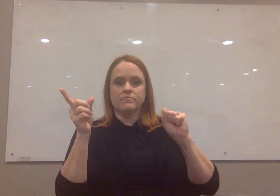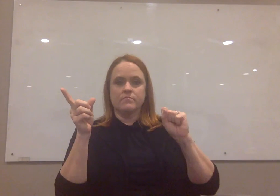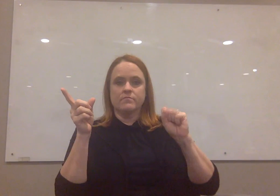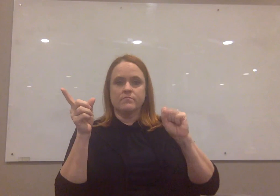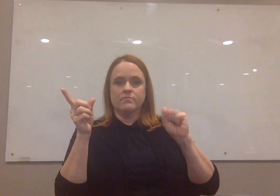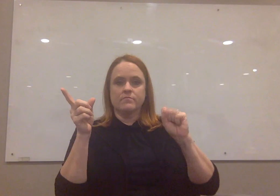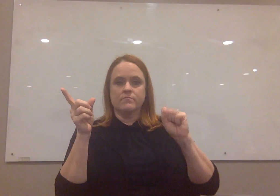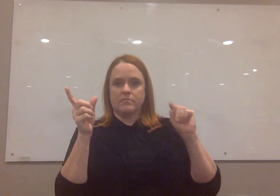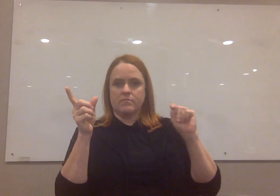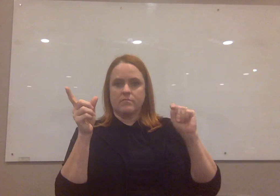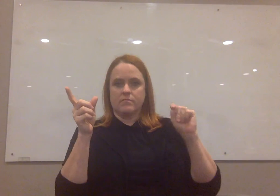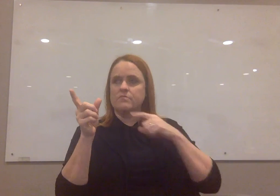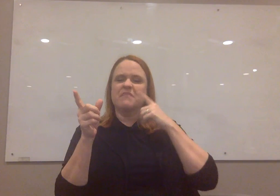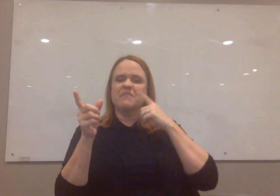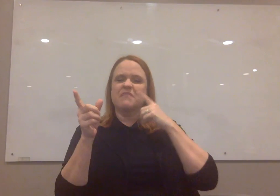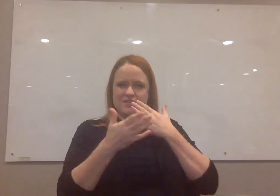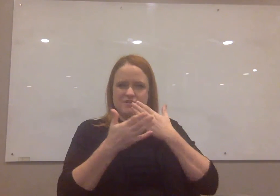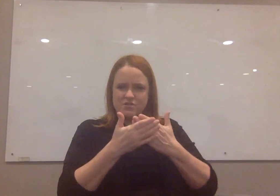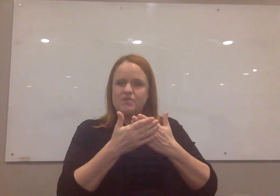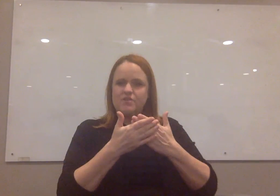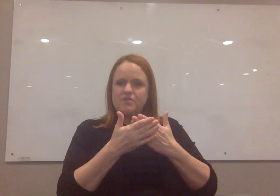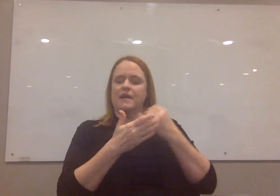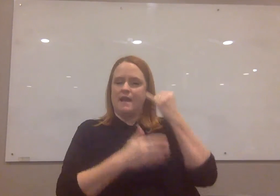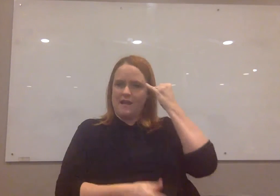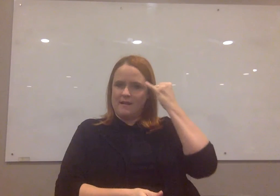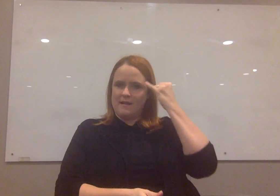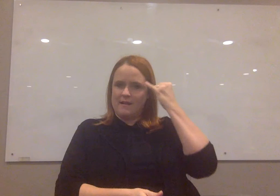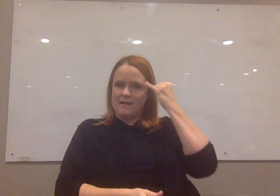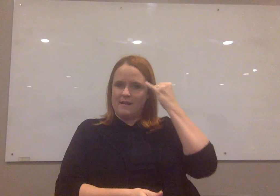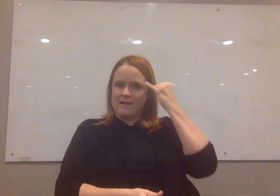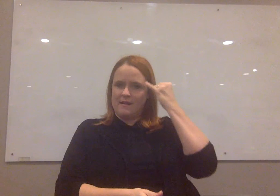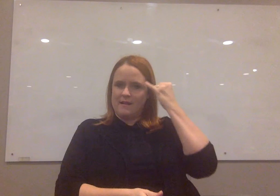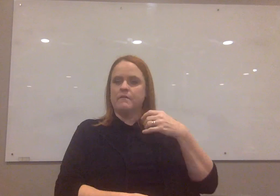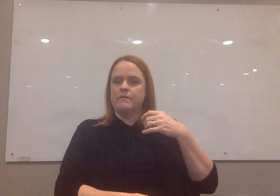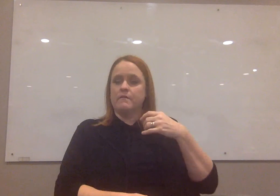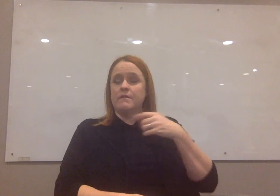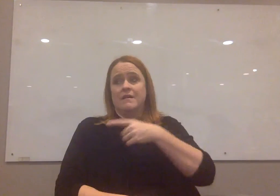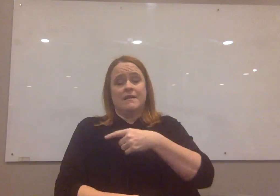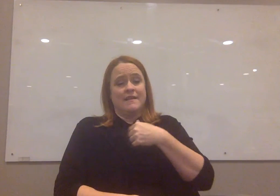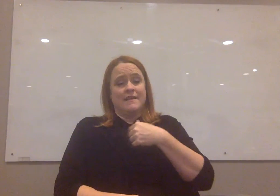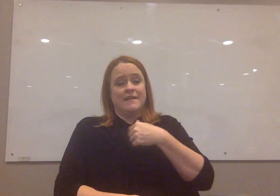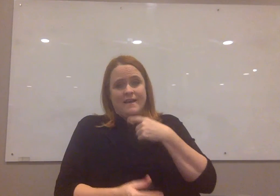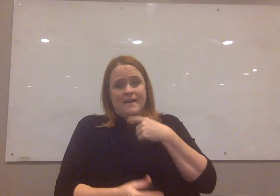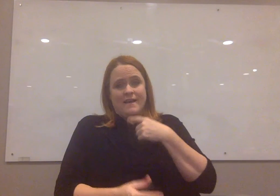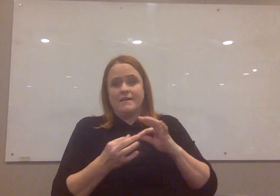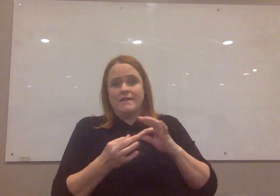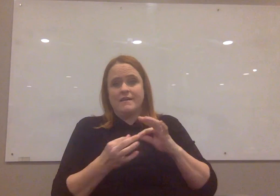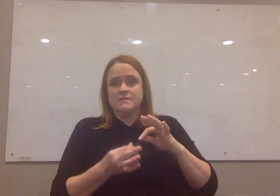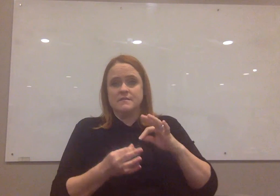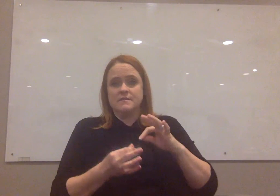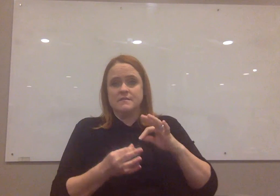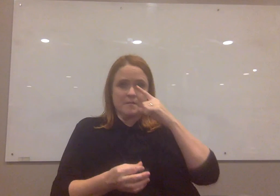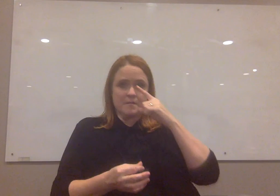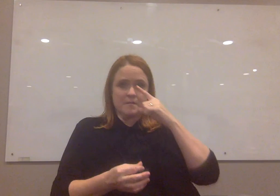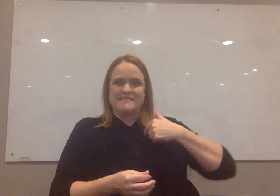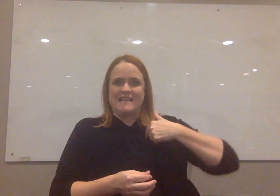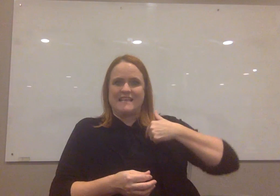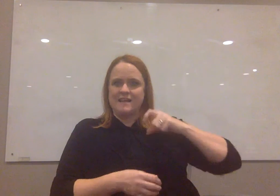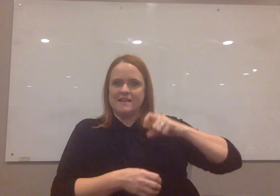trying to probably, and I say this because it's something I should work on too, is